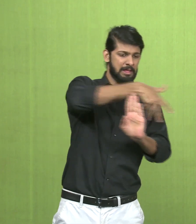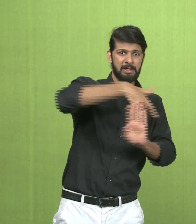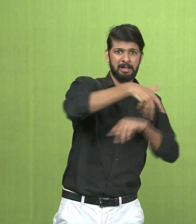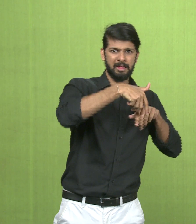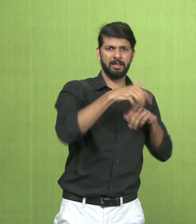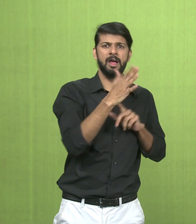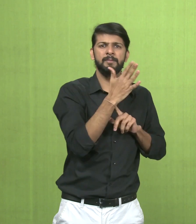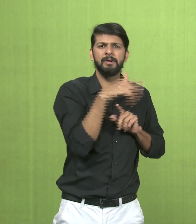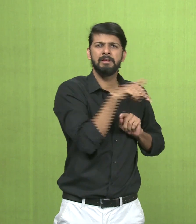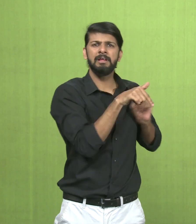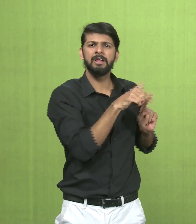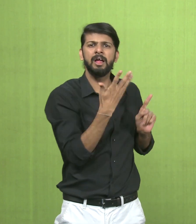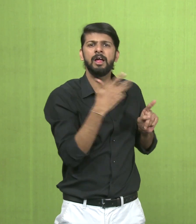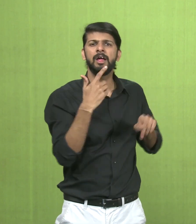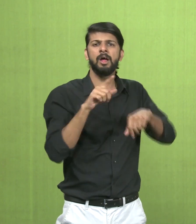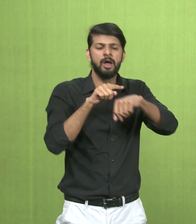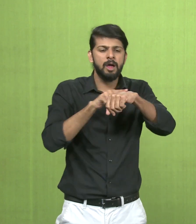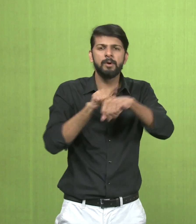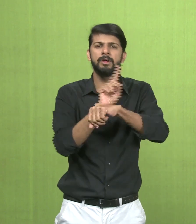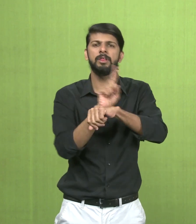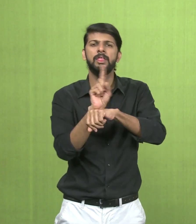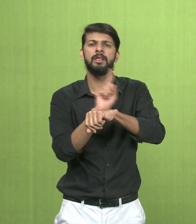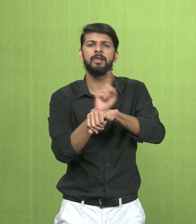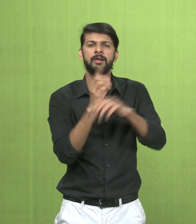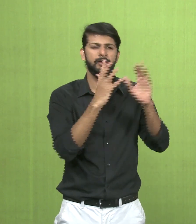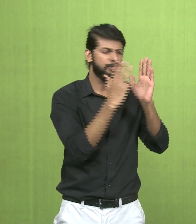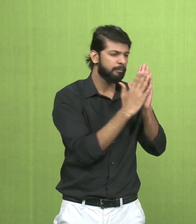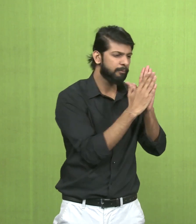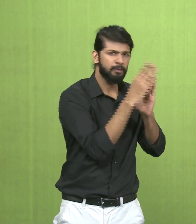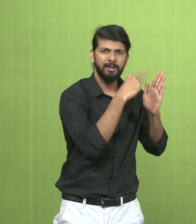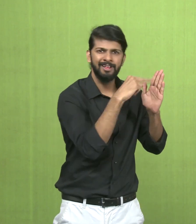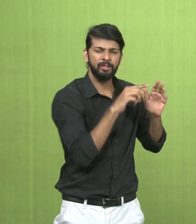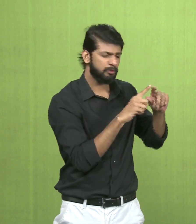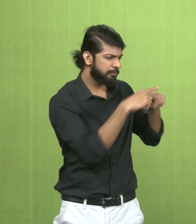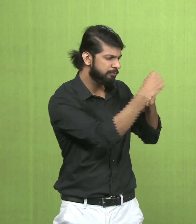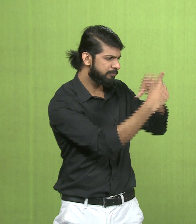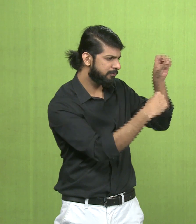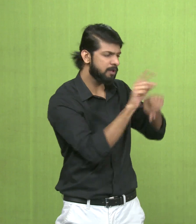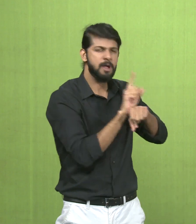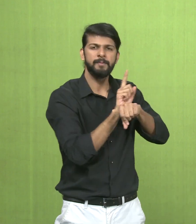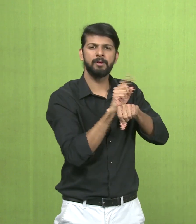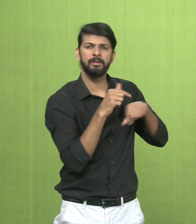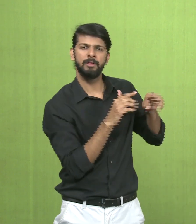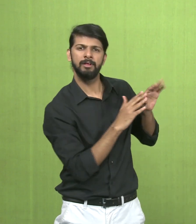The background leaves are of grey, a grey shade has been